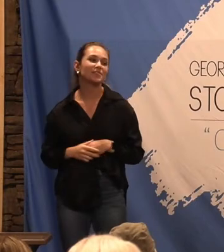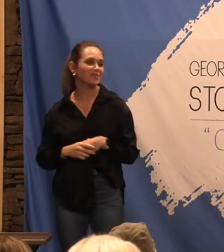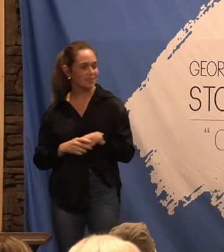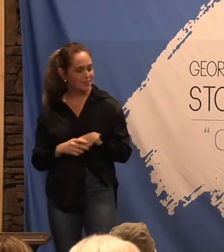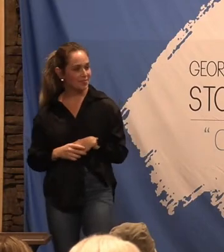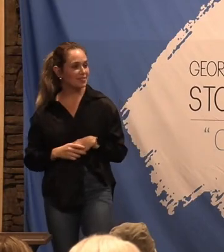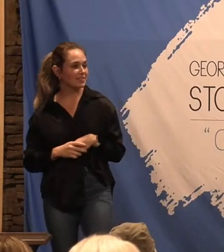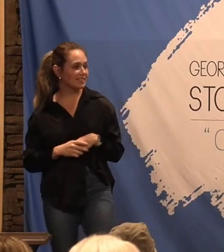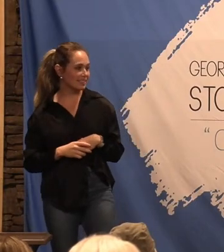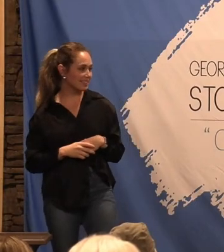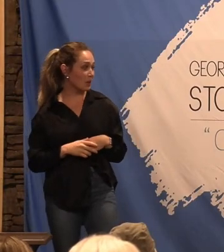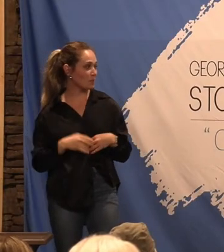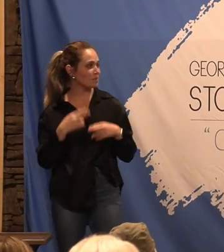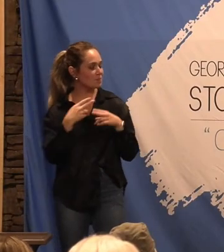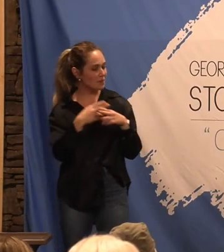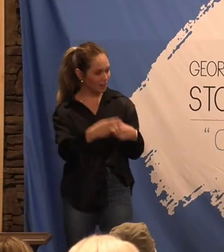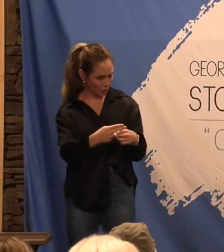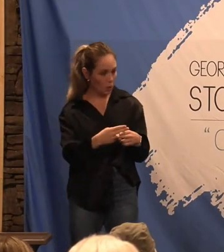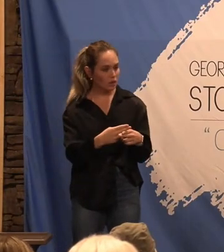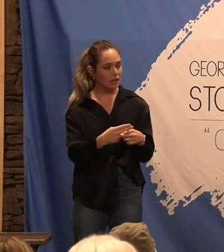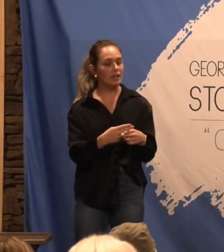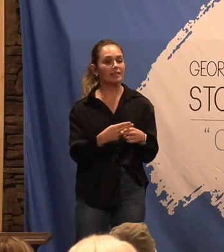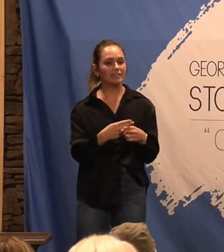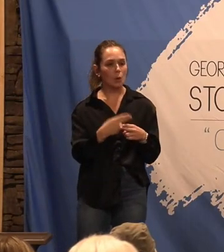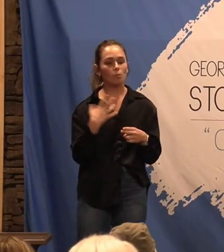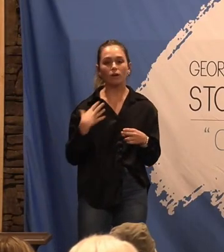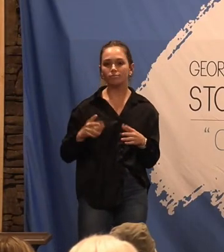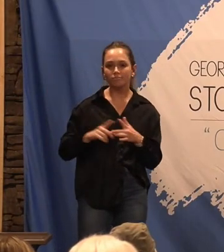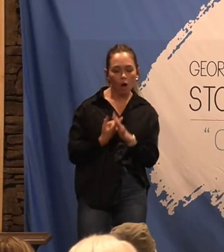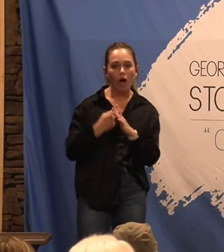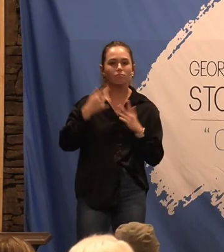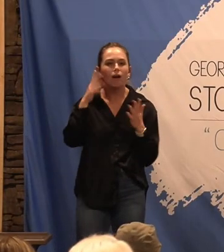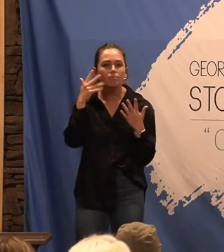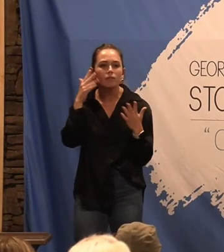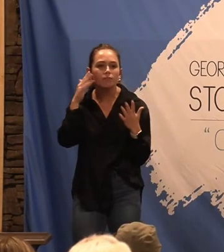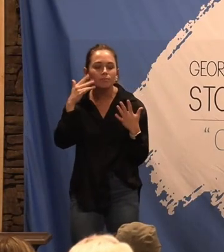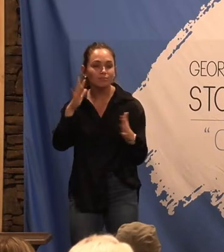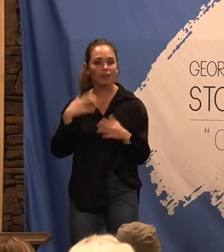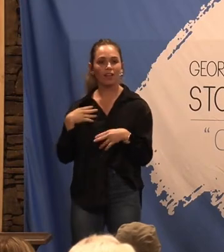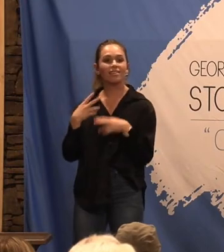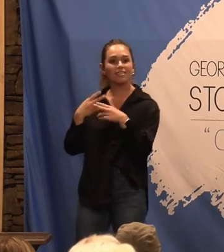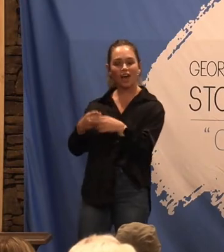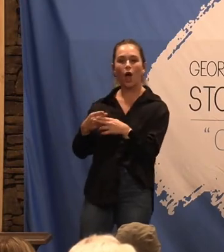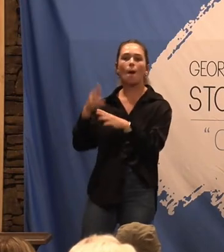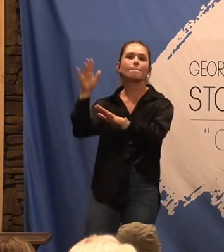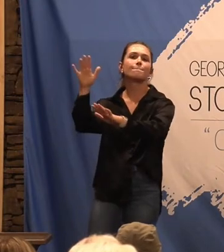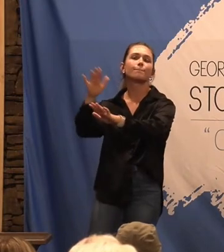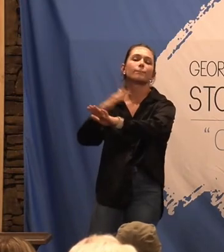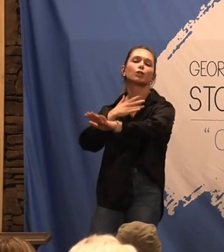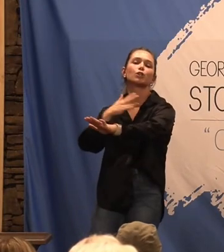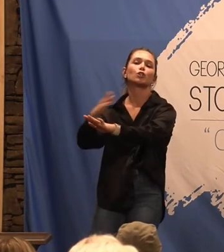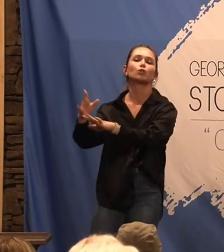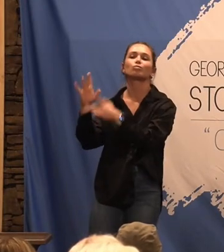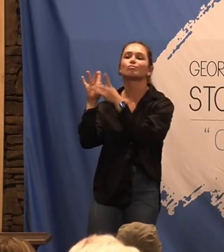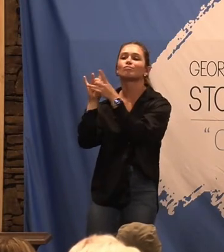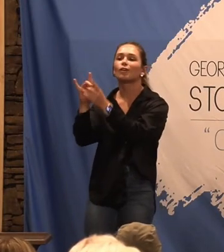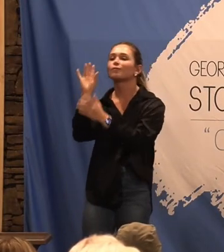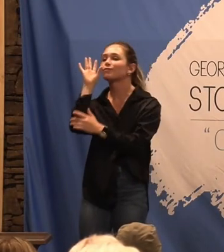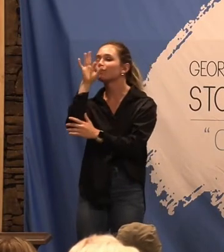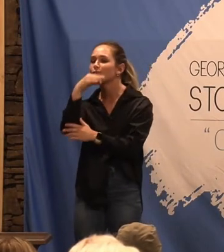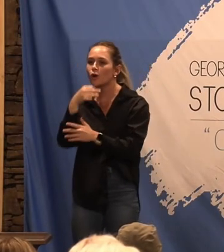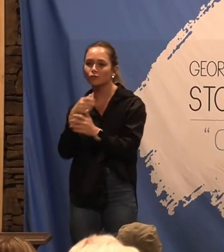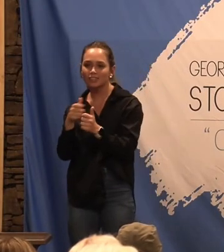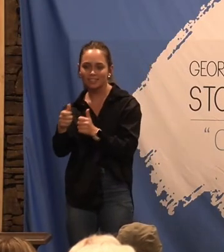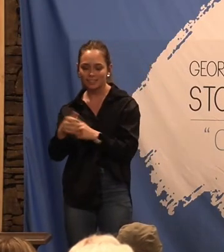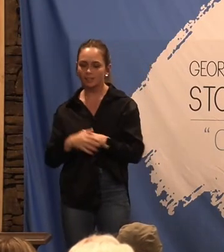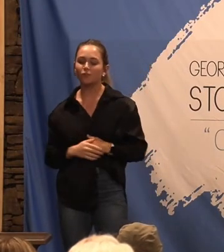So they call that, once the dogs start barking, those old boys call that the music of the fox race.